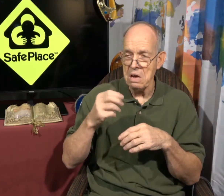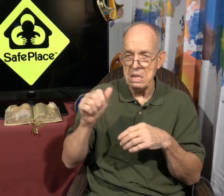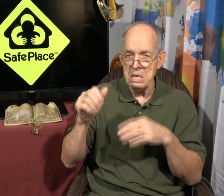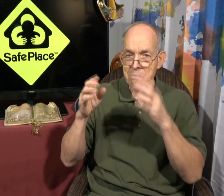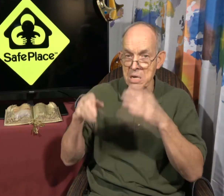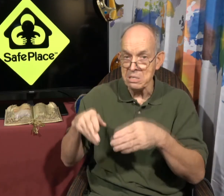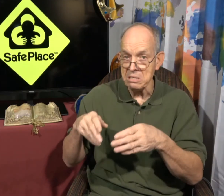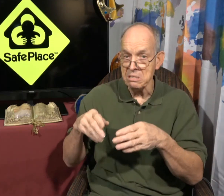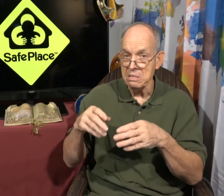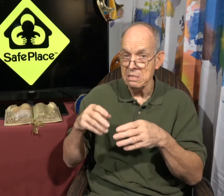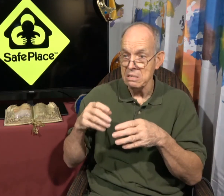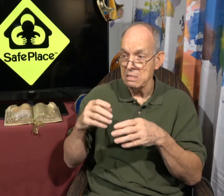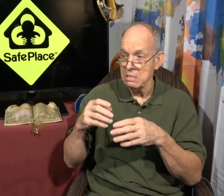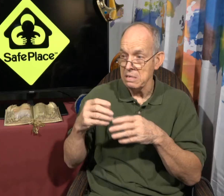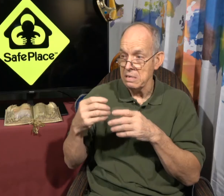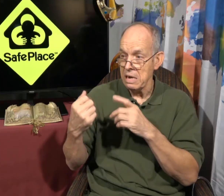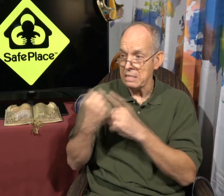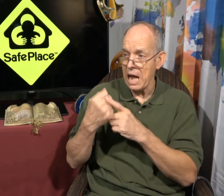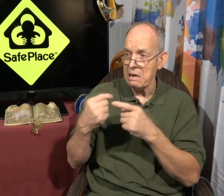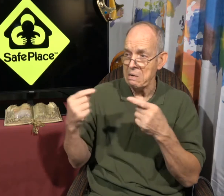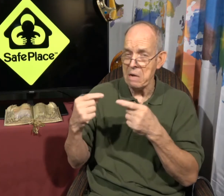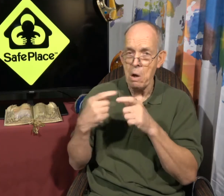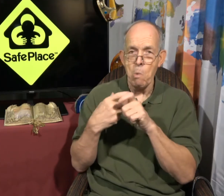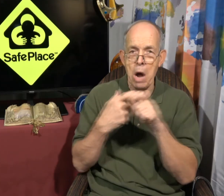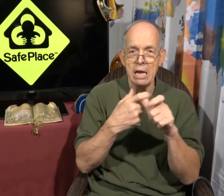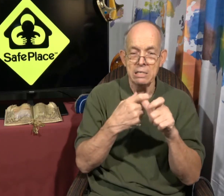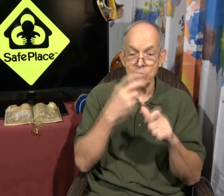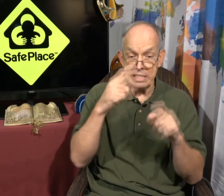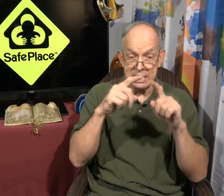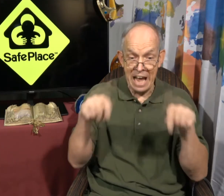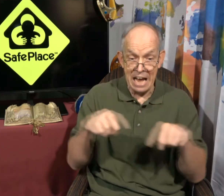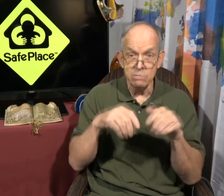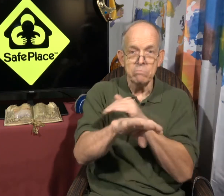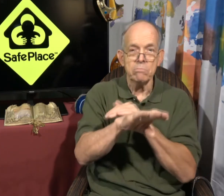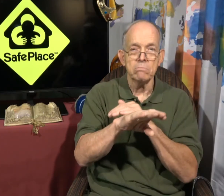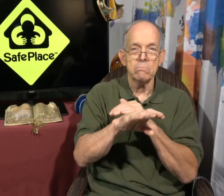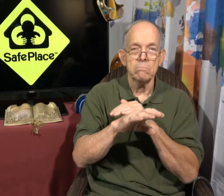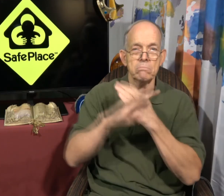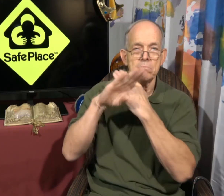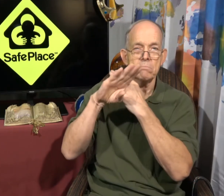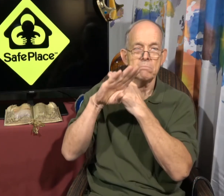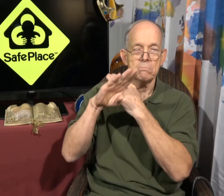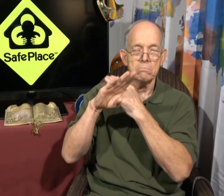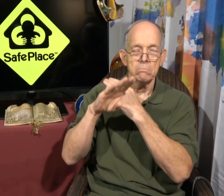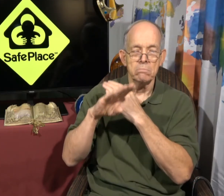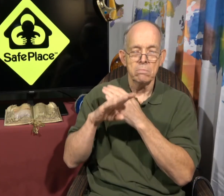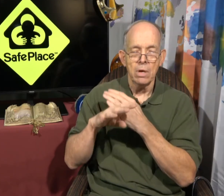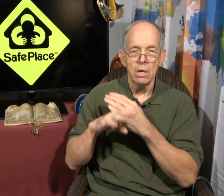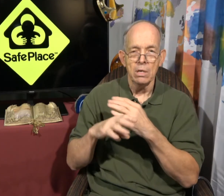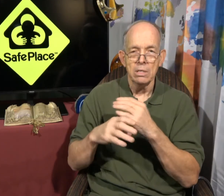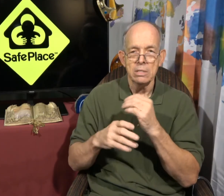shipping building, he said, if this any person